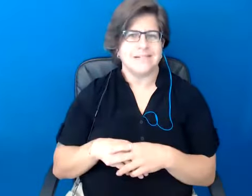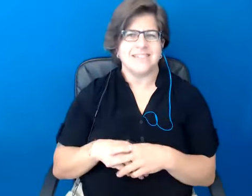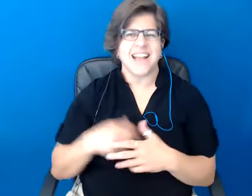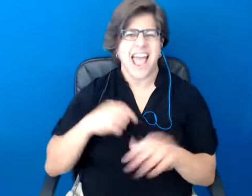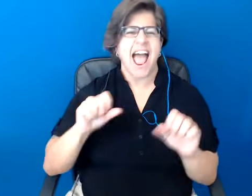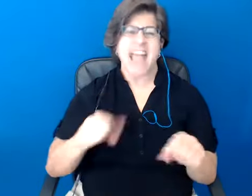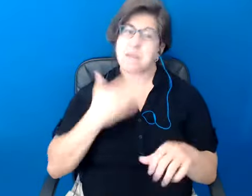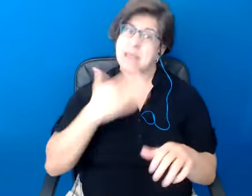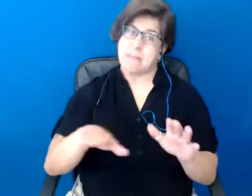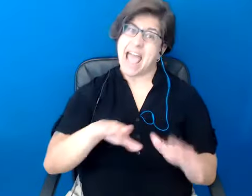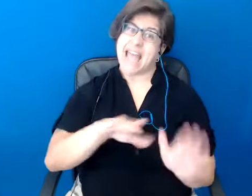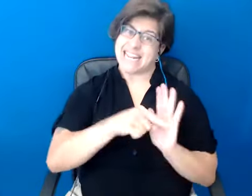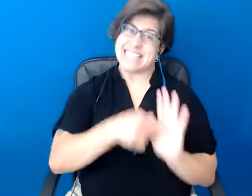it's full of sick people.